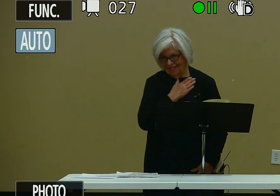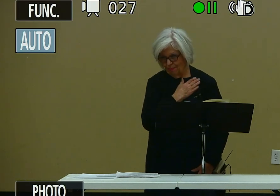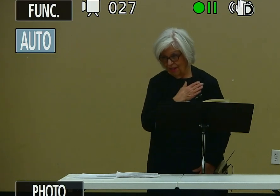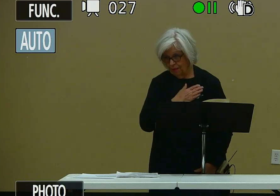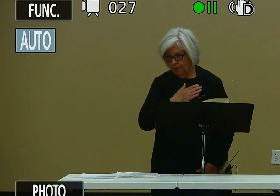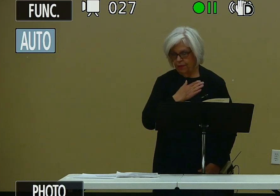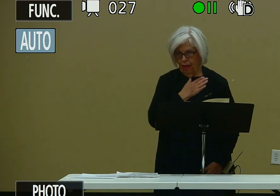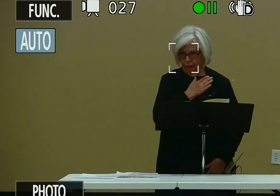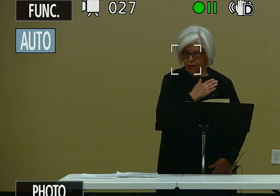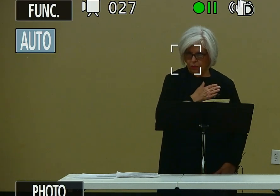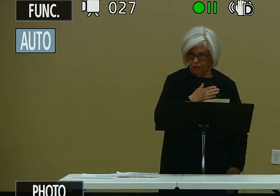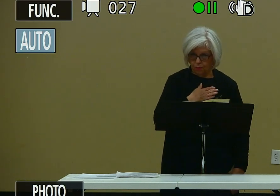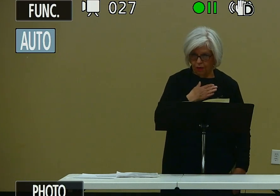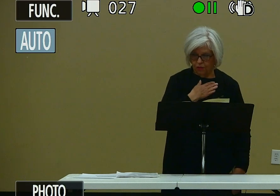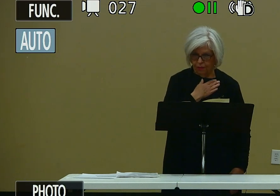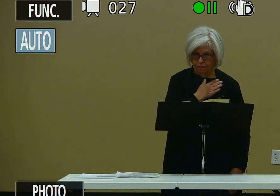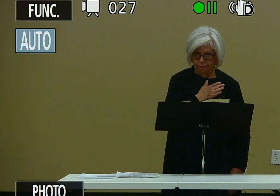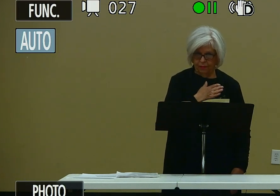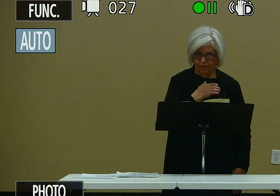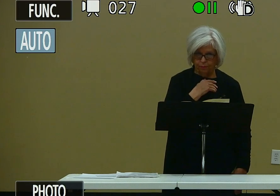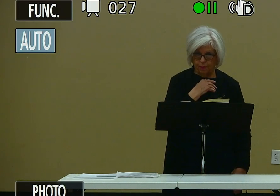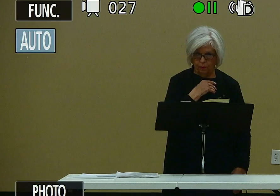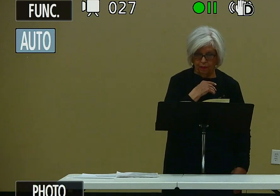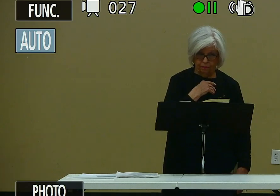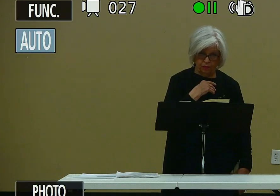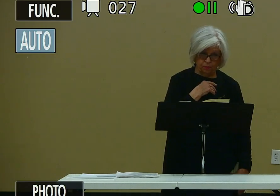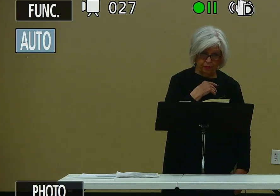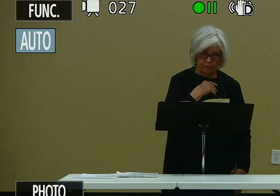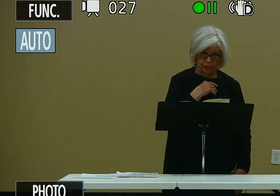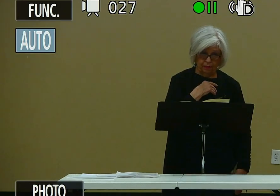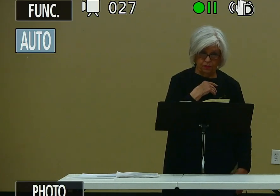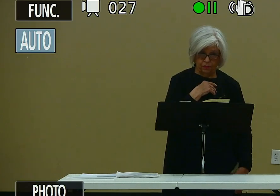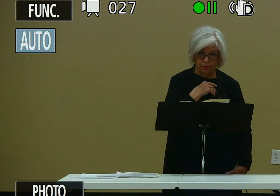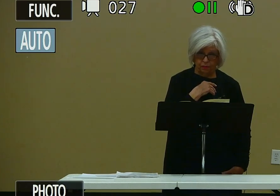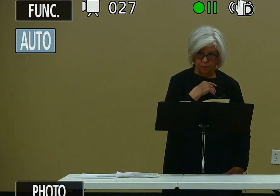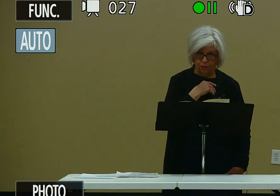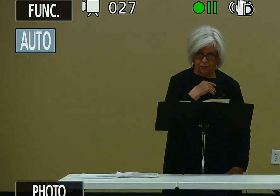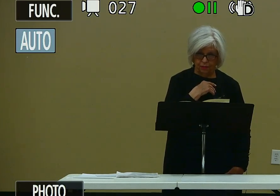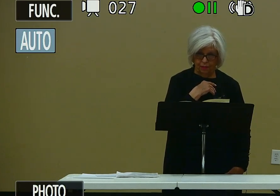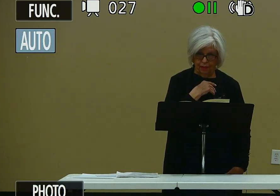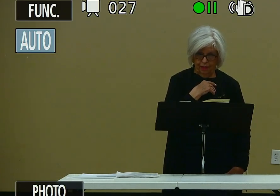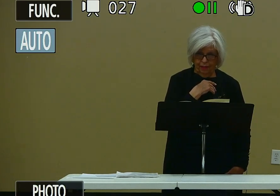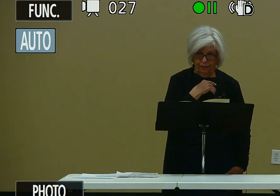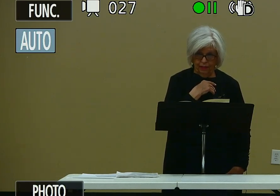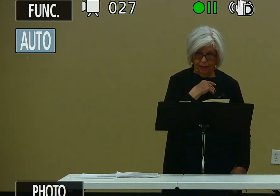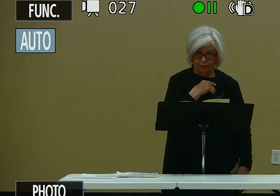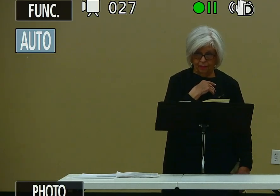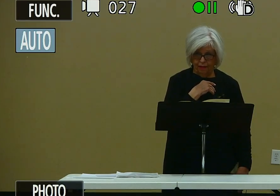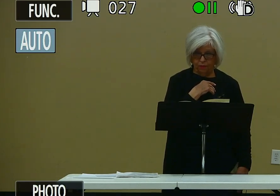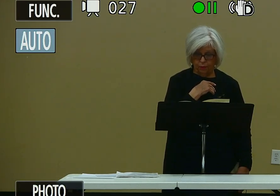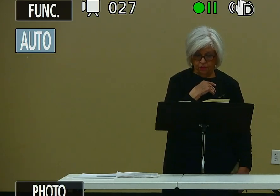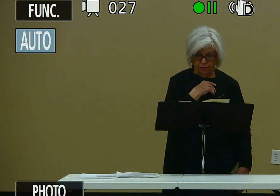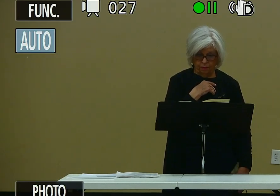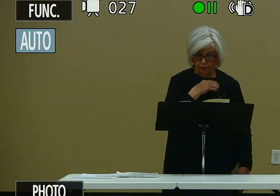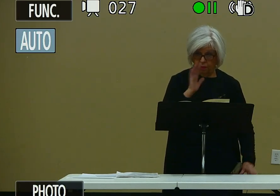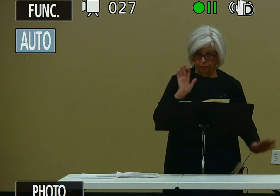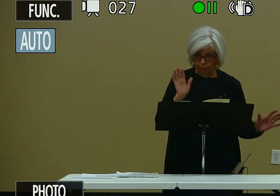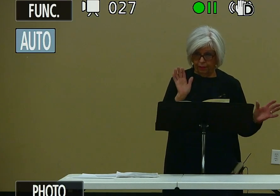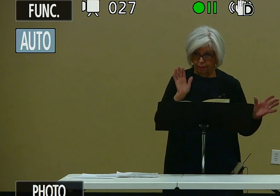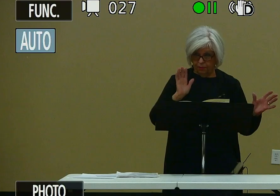make it. Use expression. The deaf people love expression. They love to see your expression. And they like to laugh at what you're doing. So don't get upset